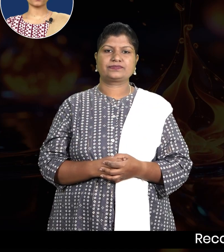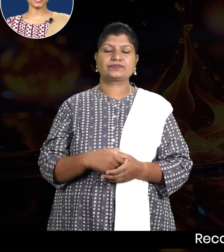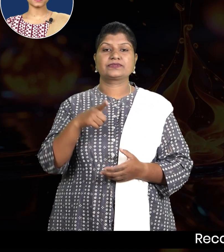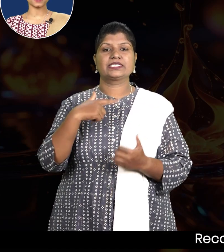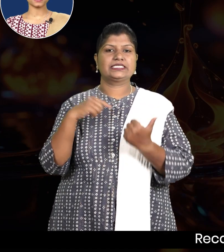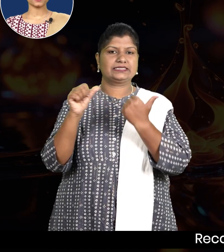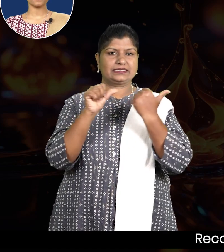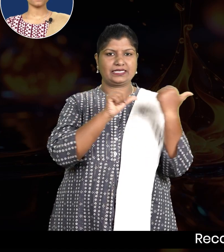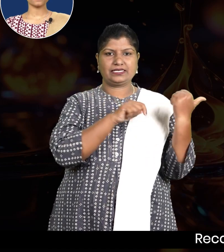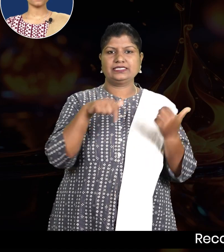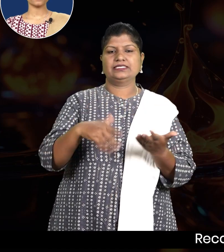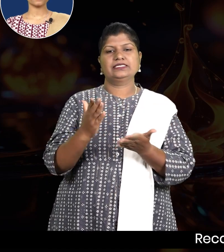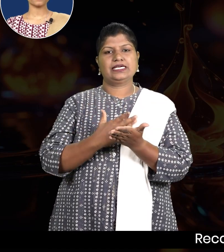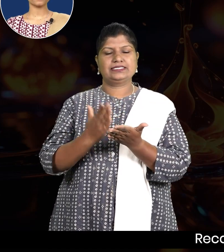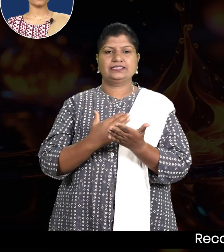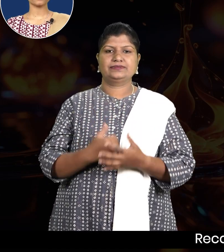Recap of the lesson.